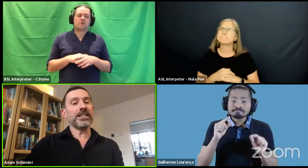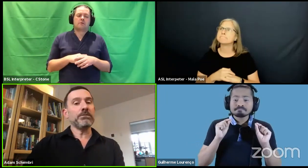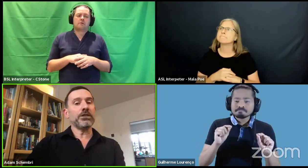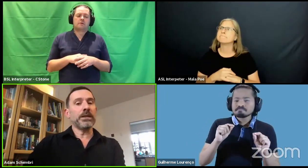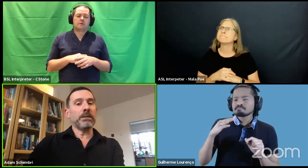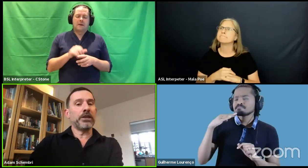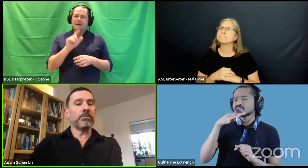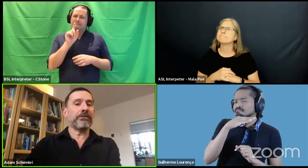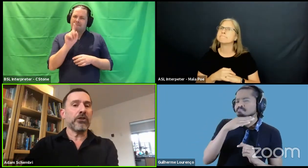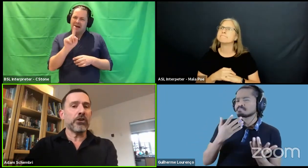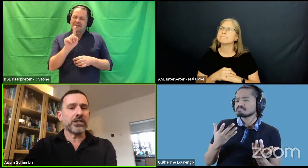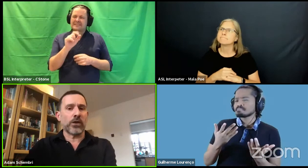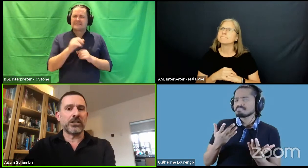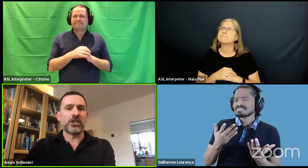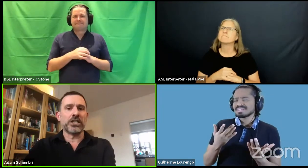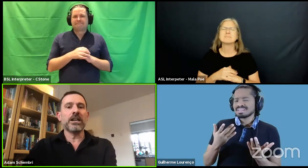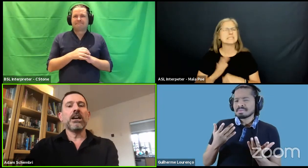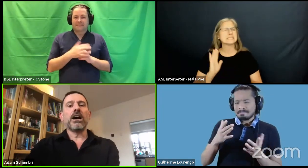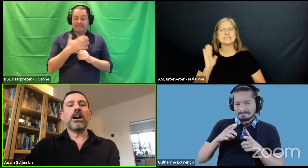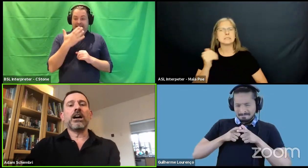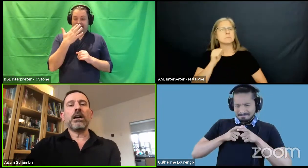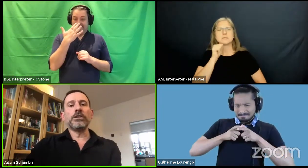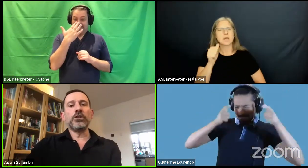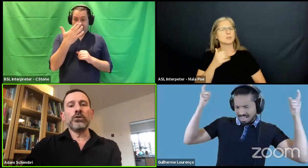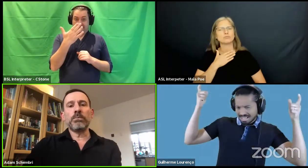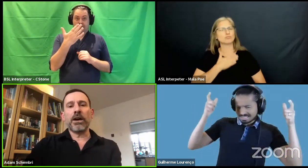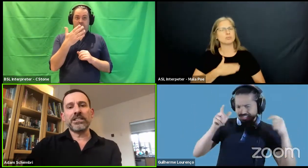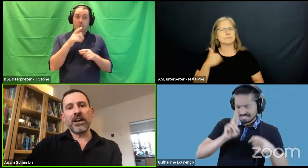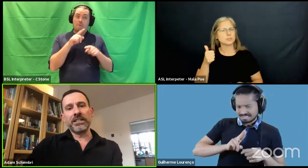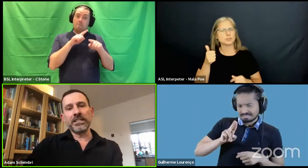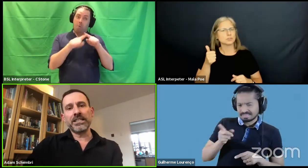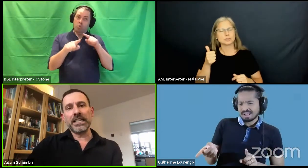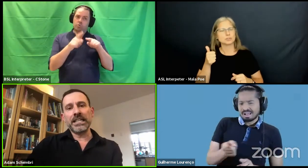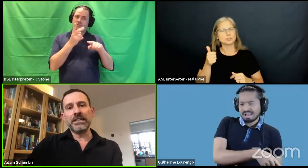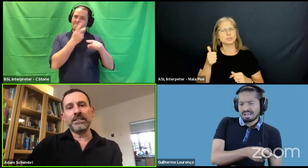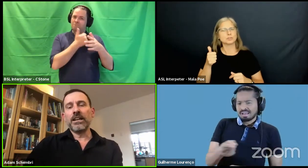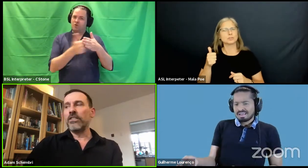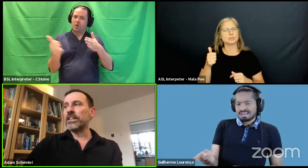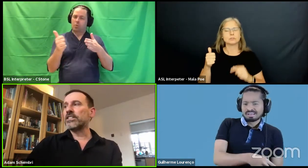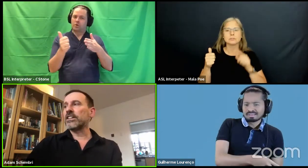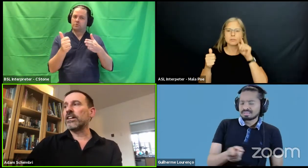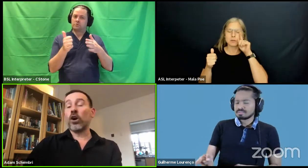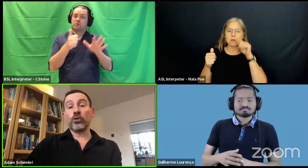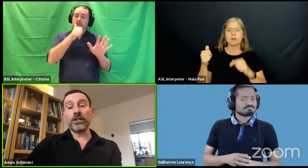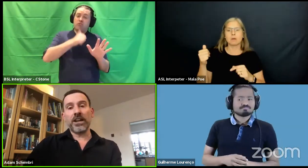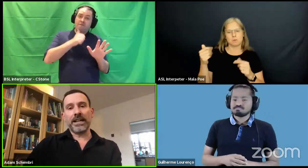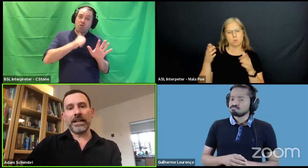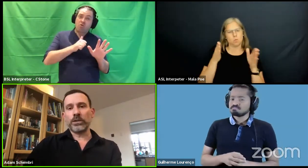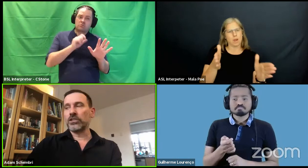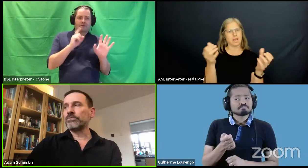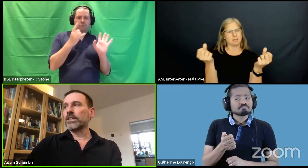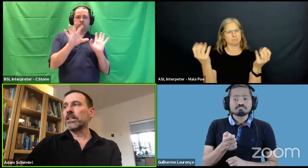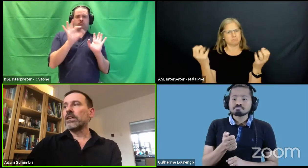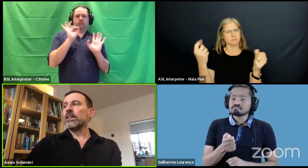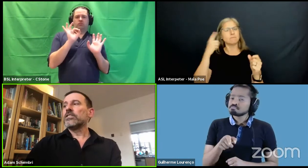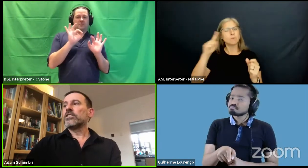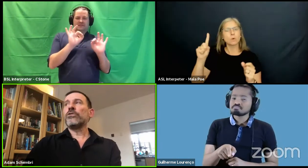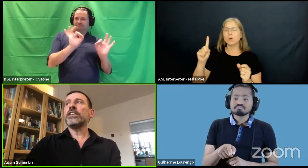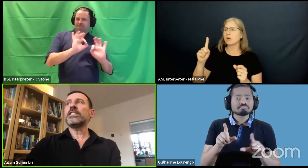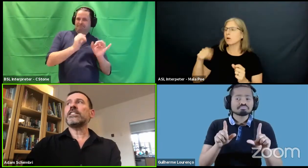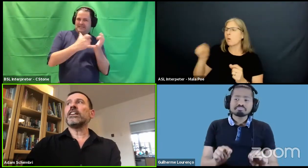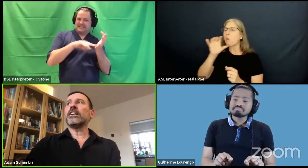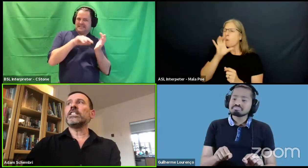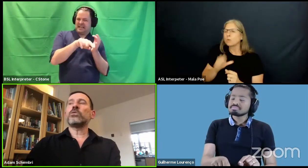not seem to be the preferred strategy used by signers in this older sign language.